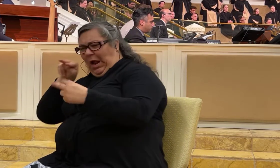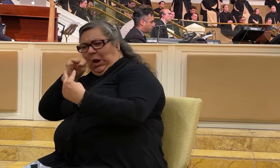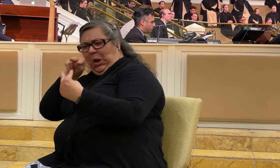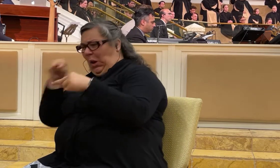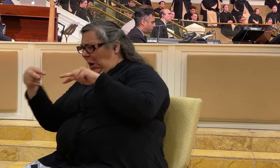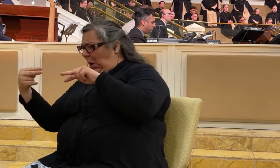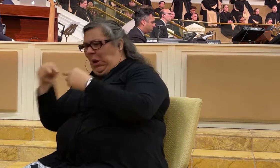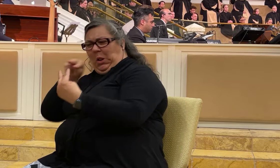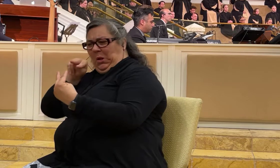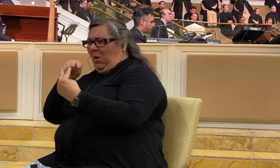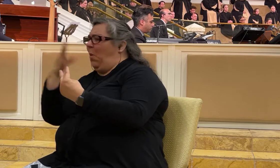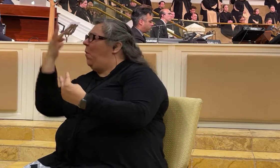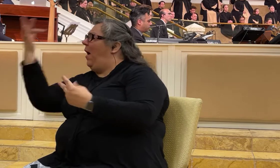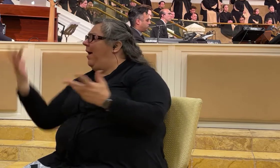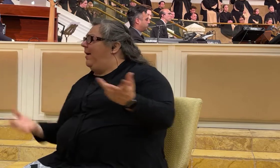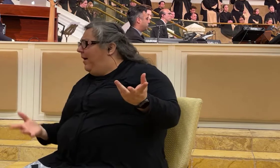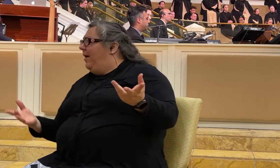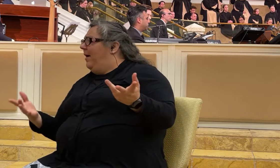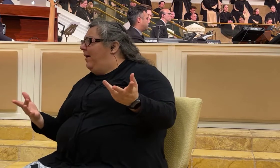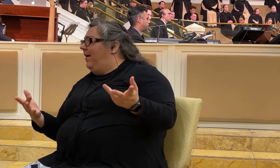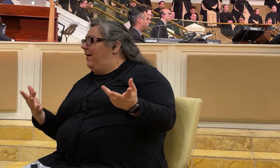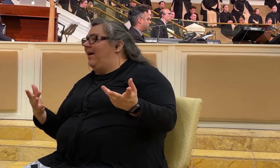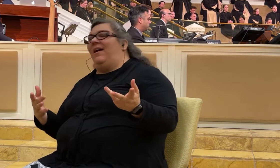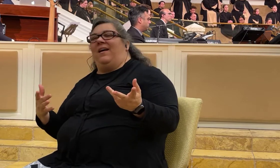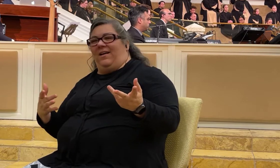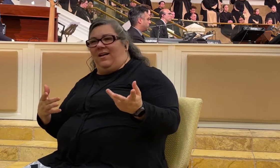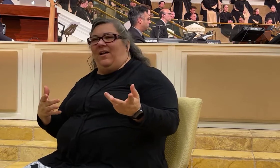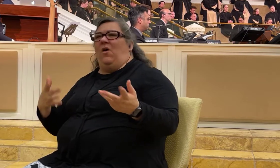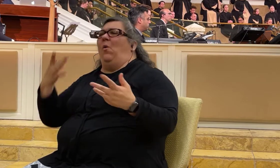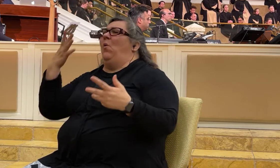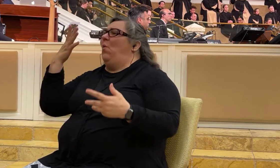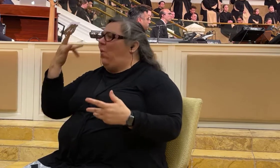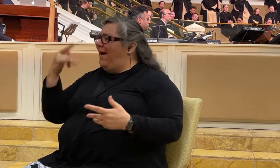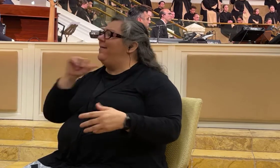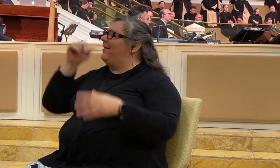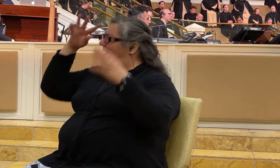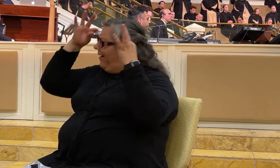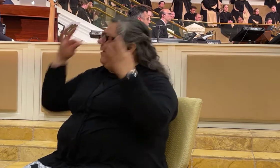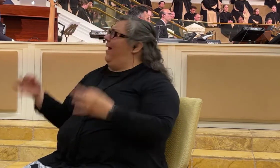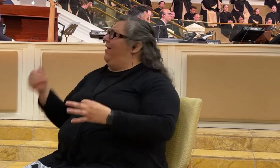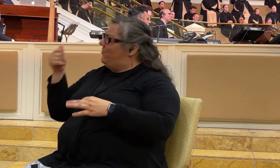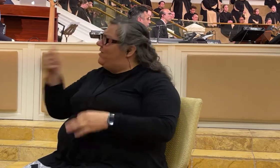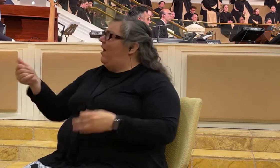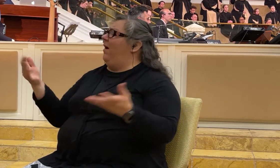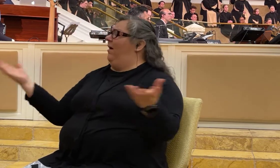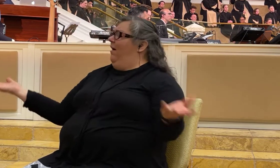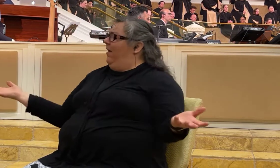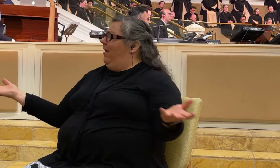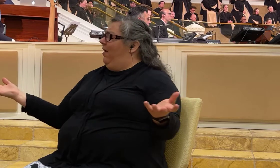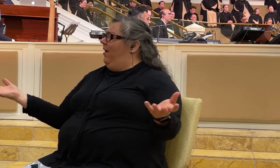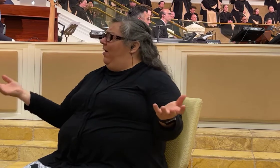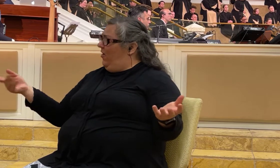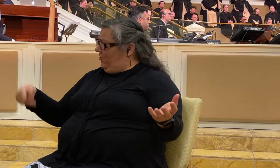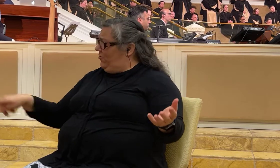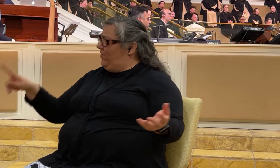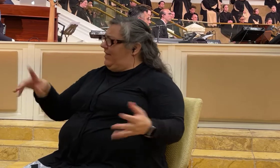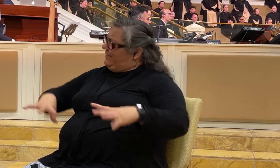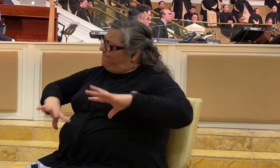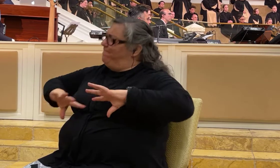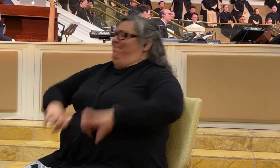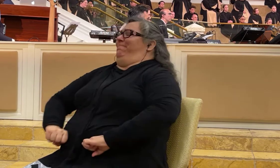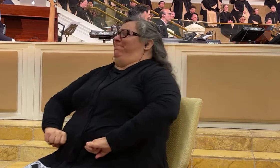one another? In other words, in such a hopeless and undecided manner. You guys suck it